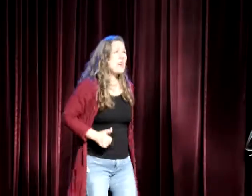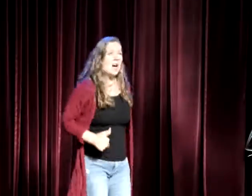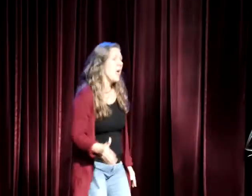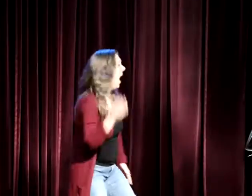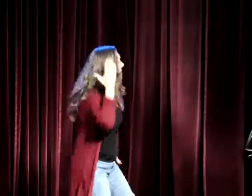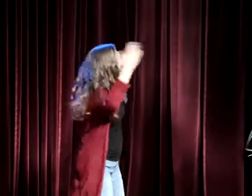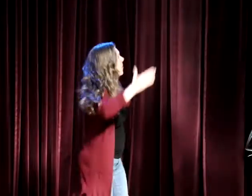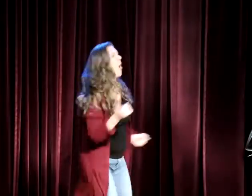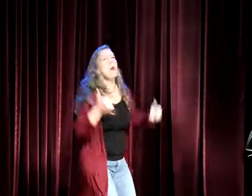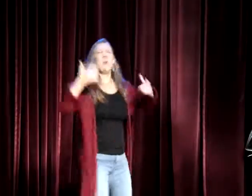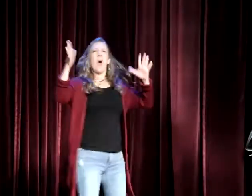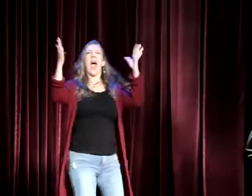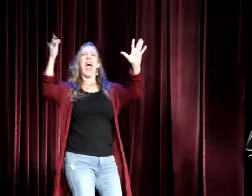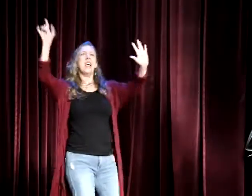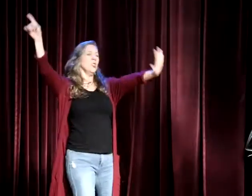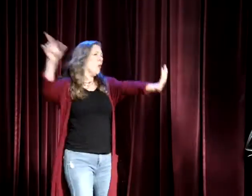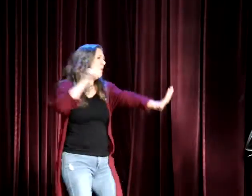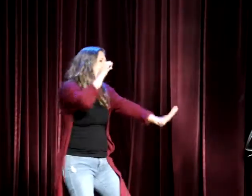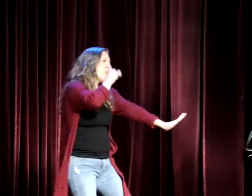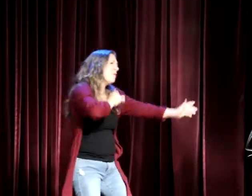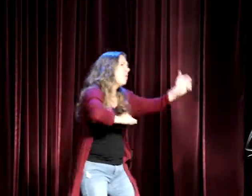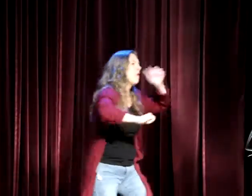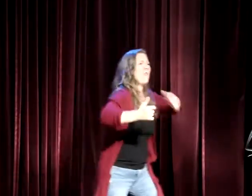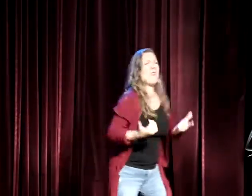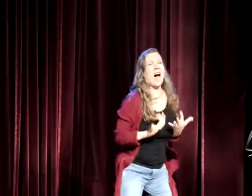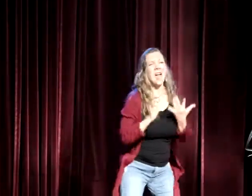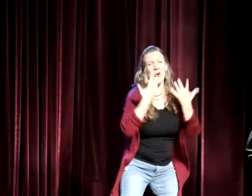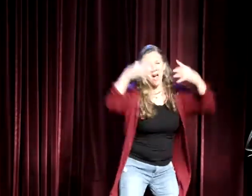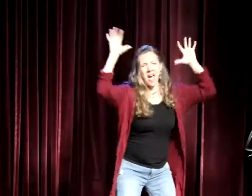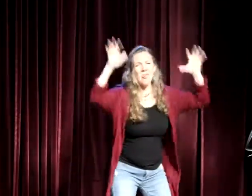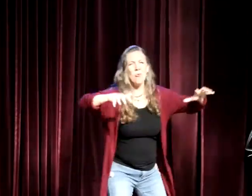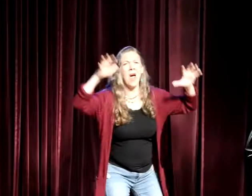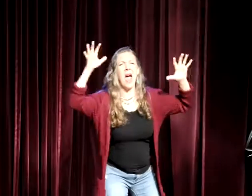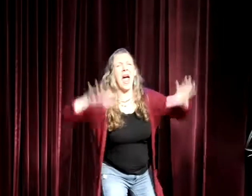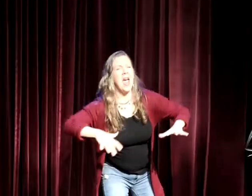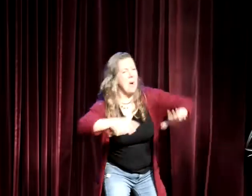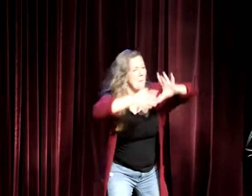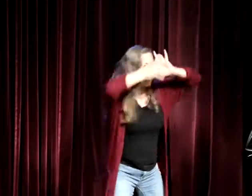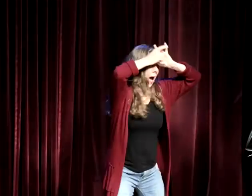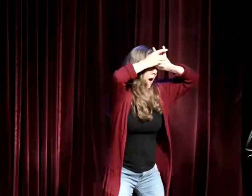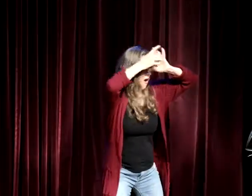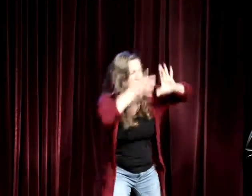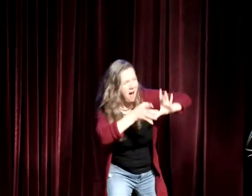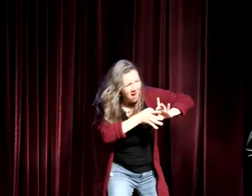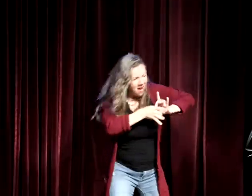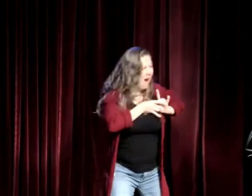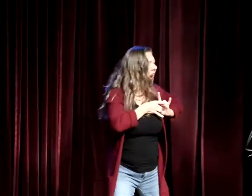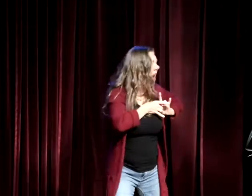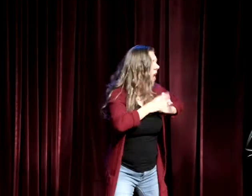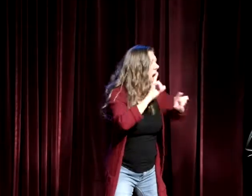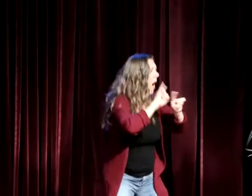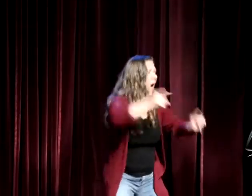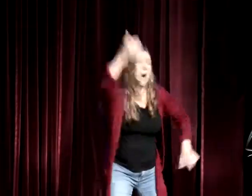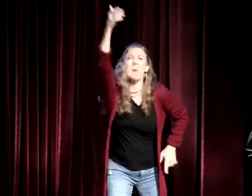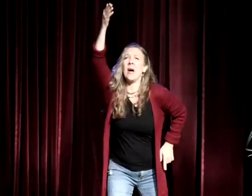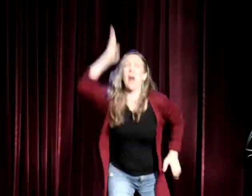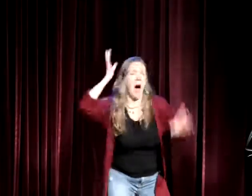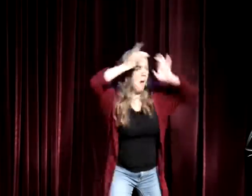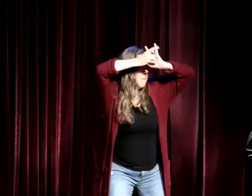to raise you Fire and rain, pounding every kind of way But God's